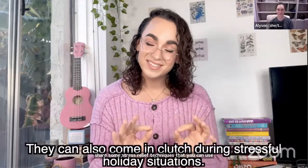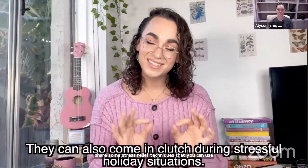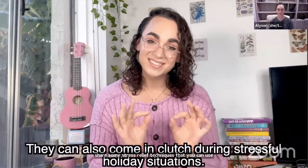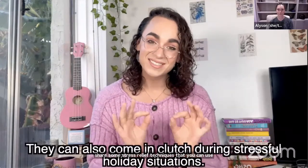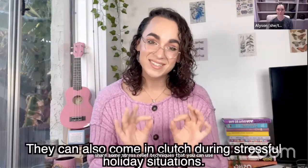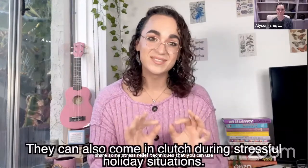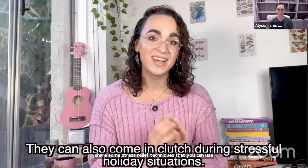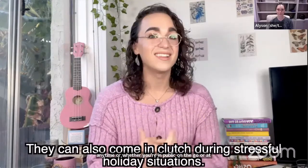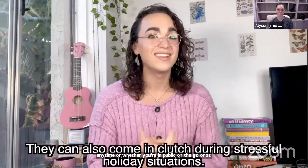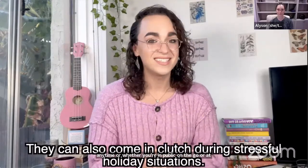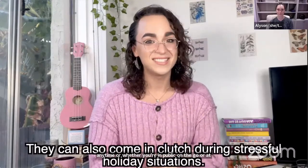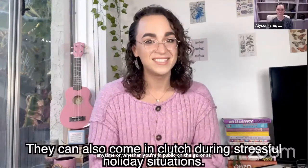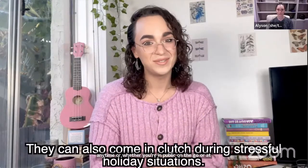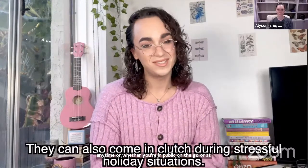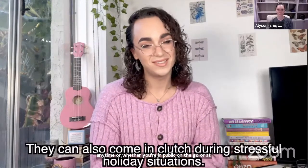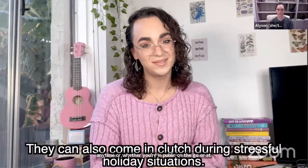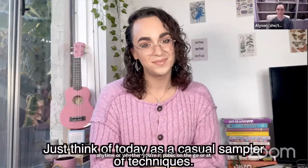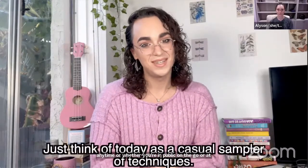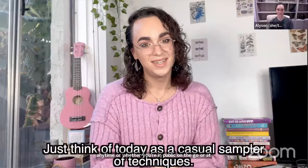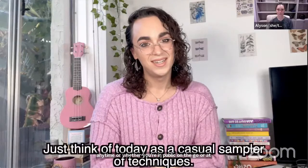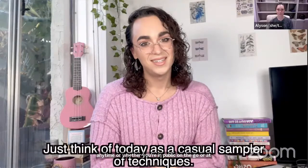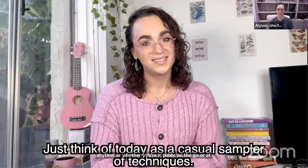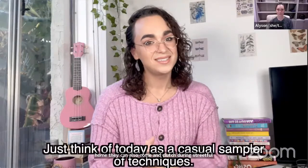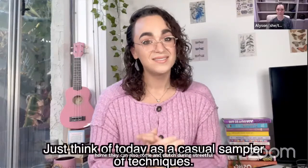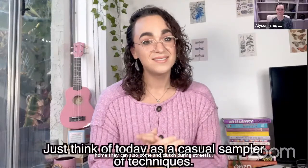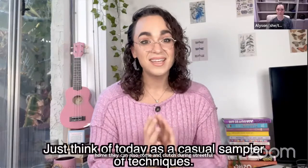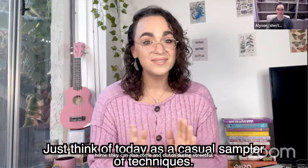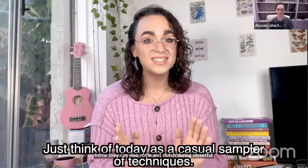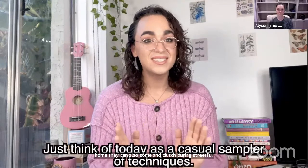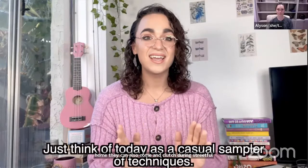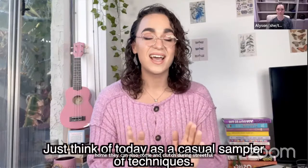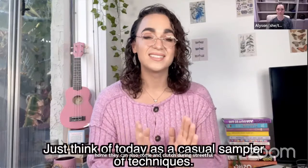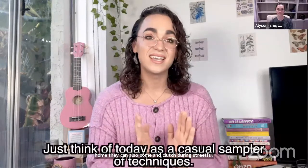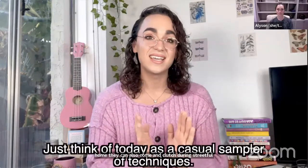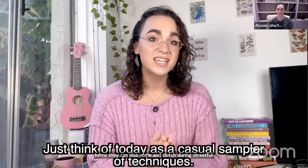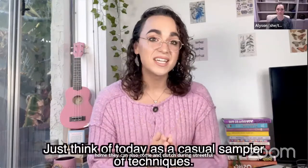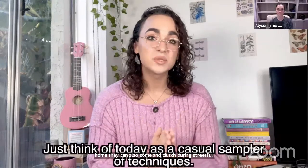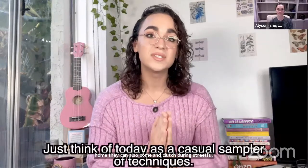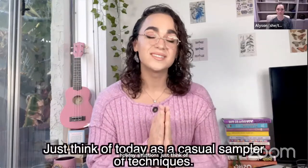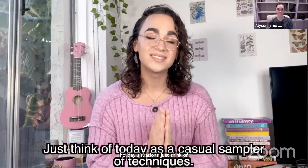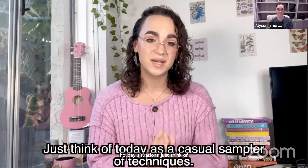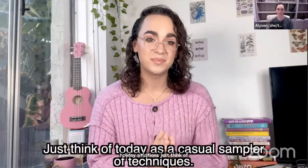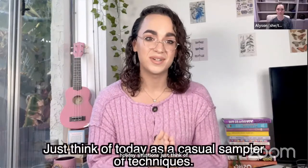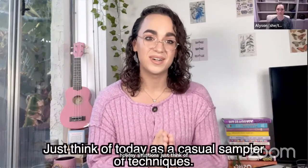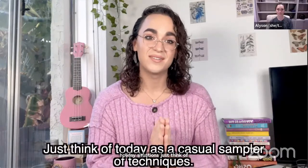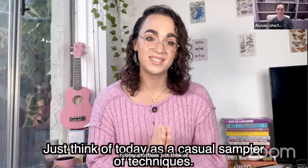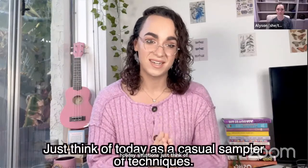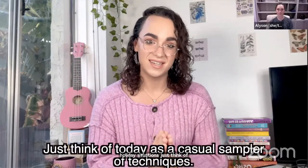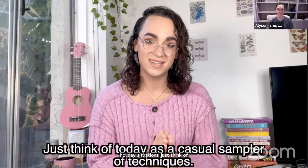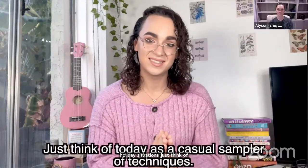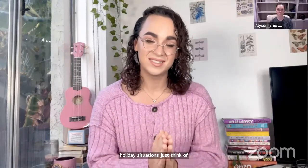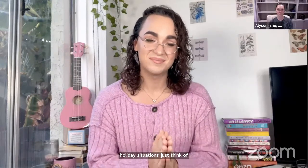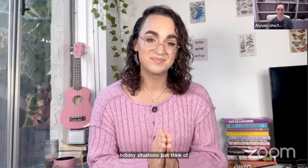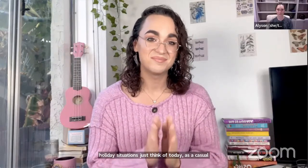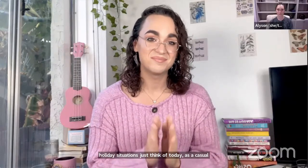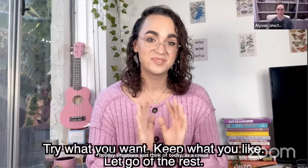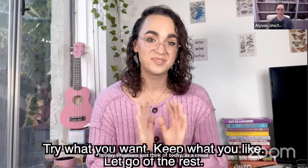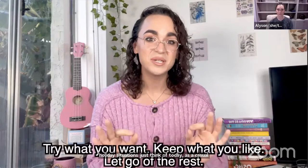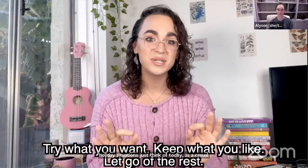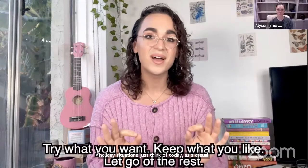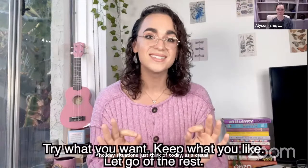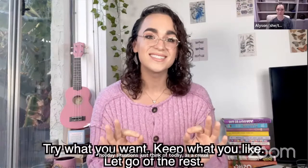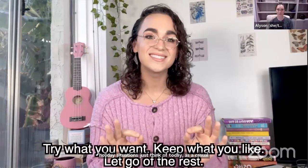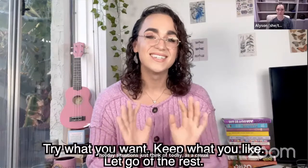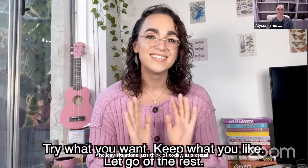clutch during stressful holiday situations. Just think of today as a casual sampler of techniques. Try